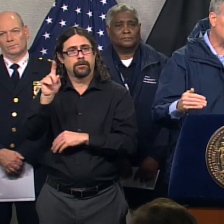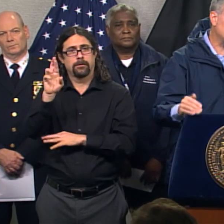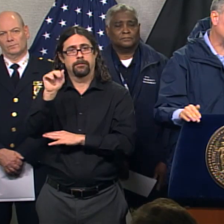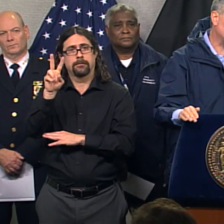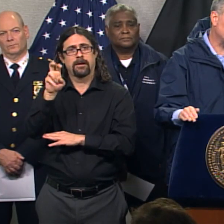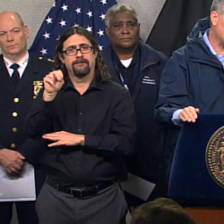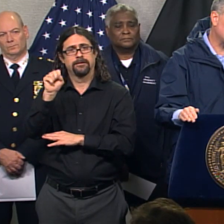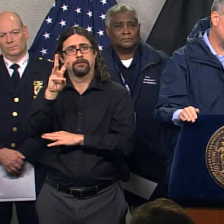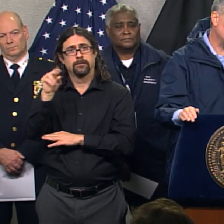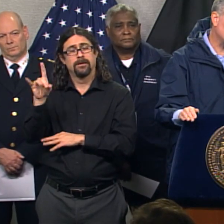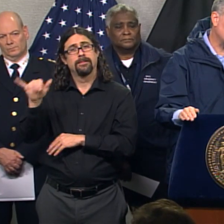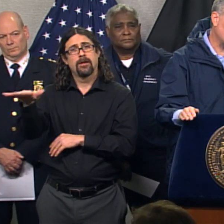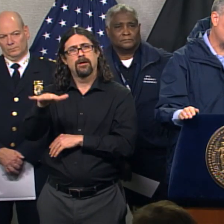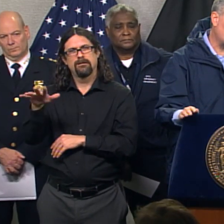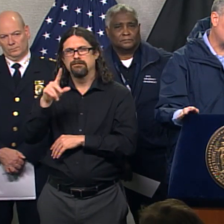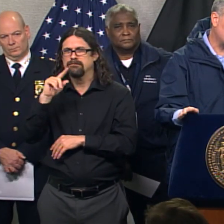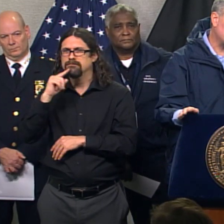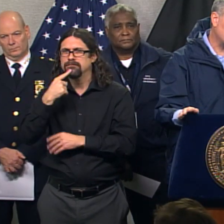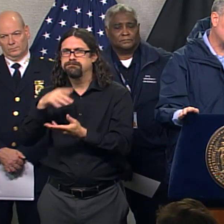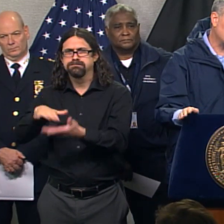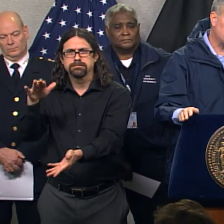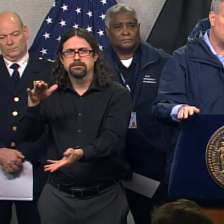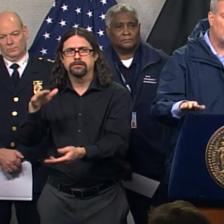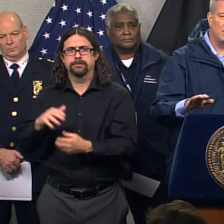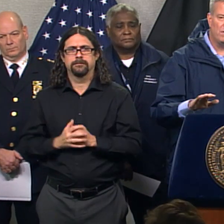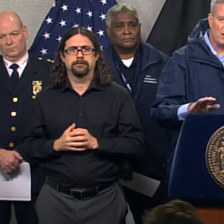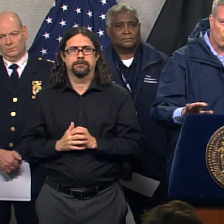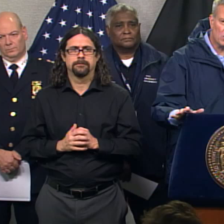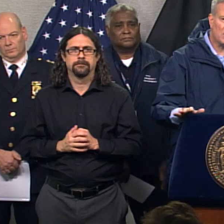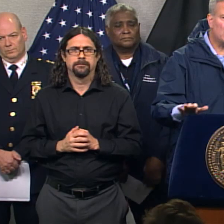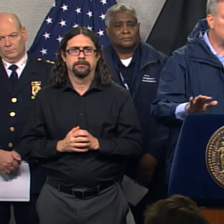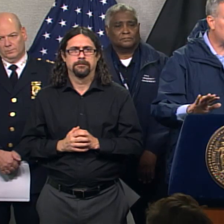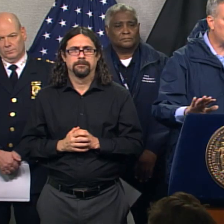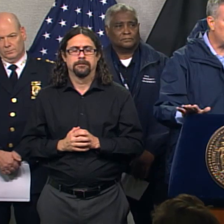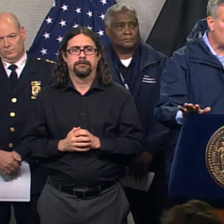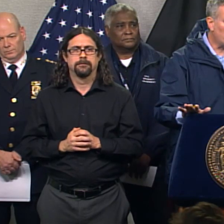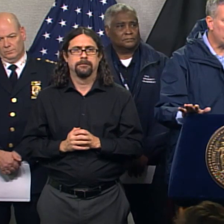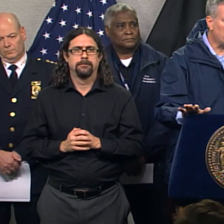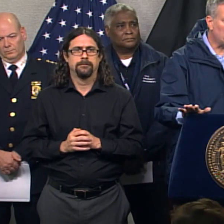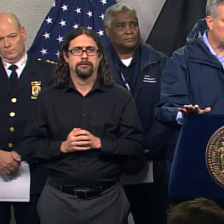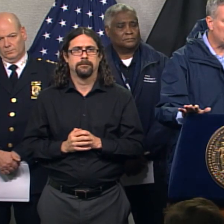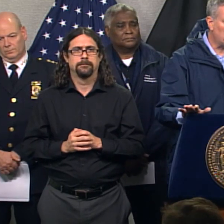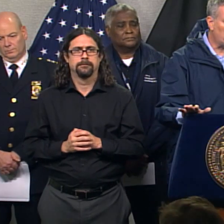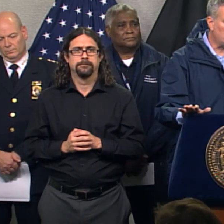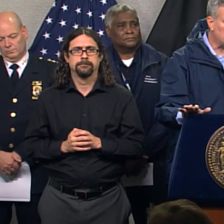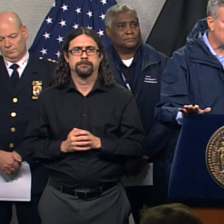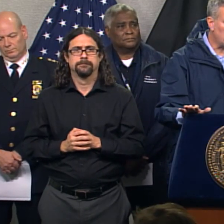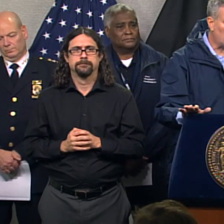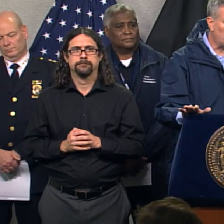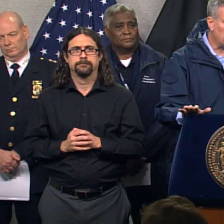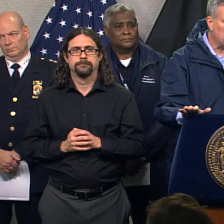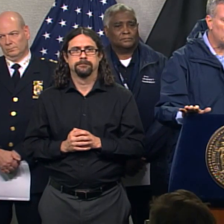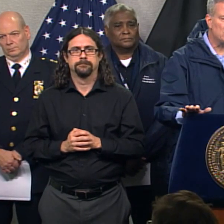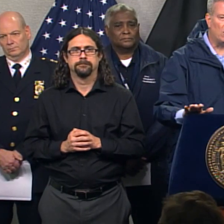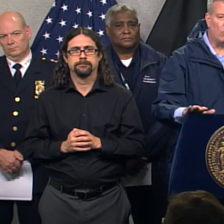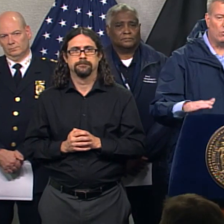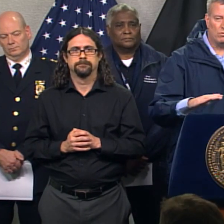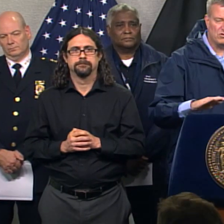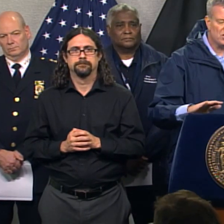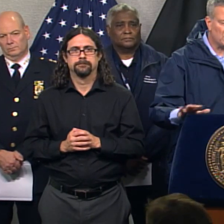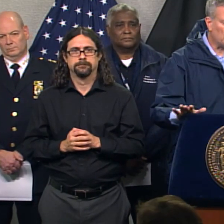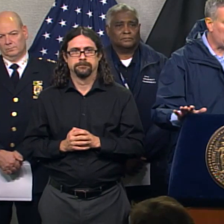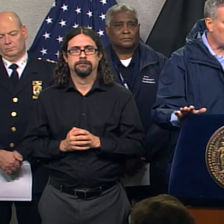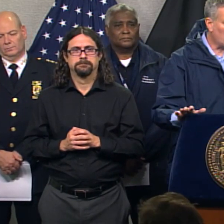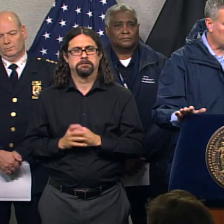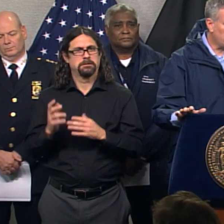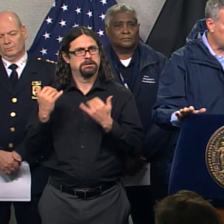real results from sanitation this time, and they were pleased with what they saw. There were cars out, but nowhere near the number you would see normally. So